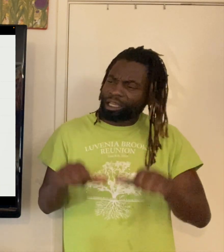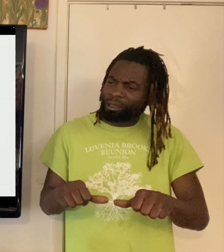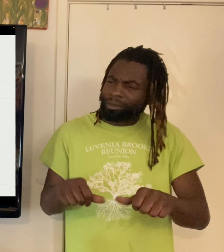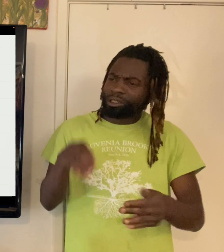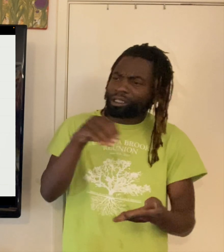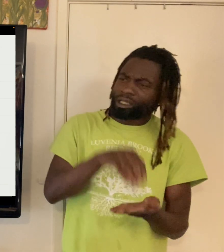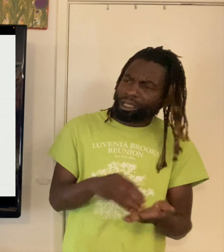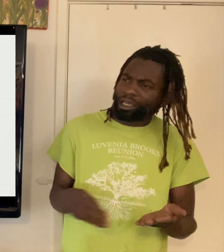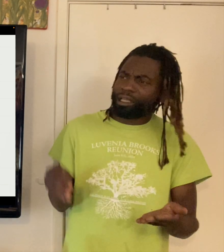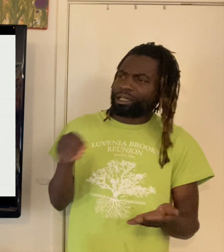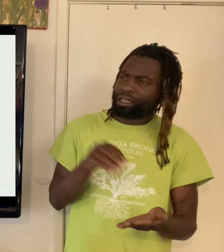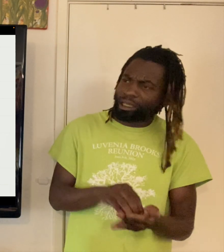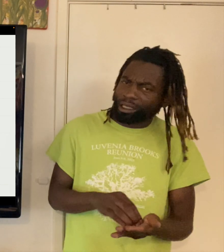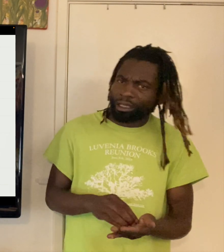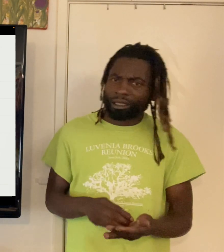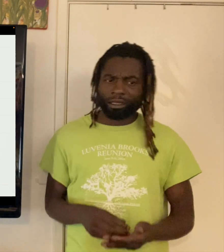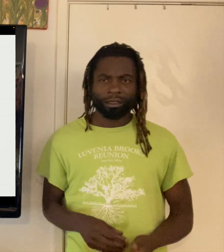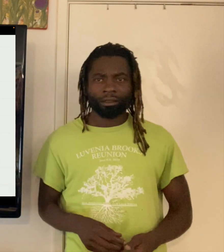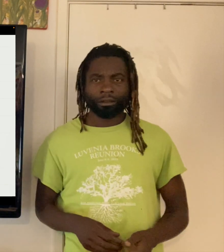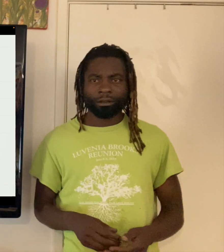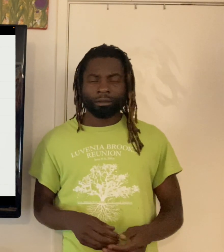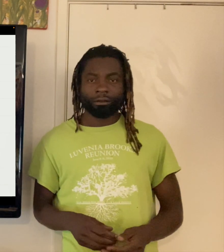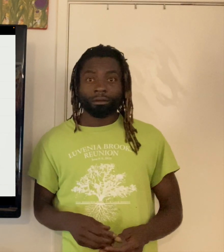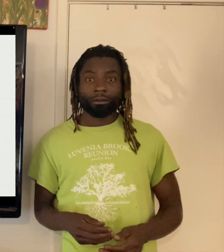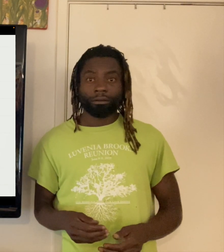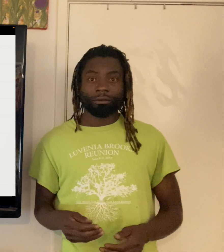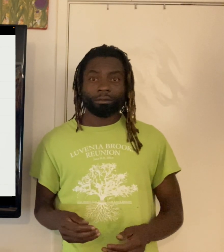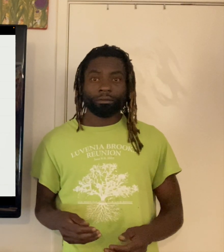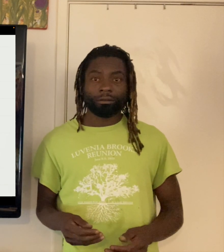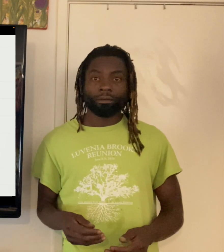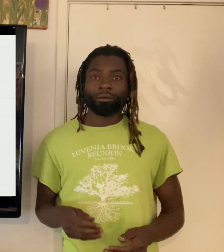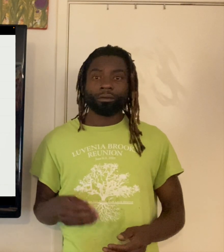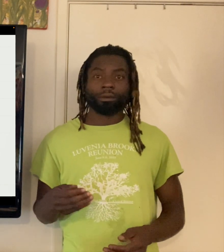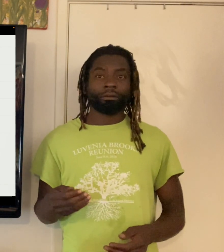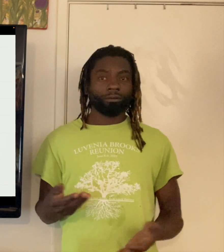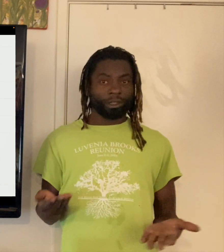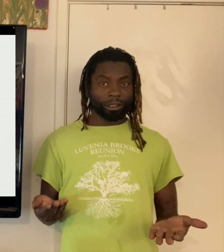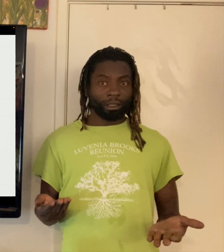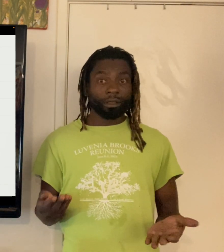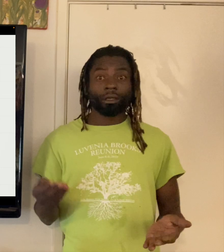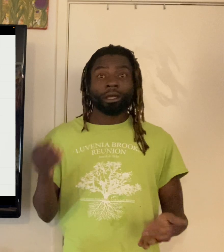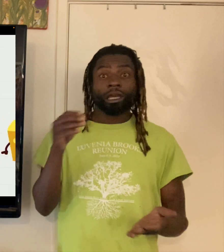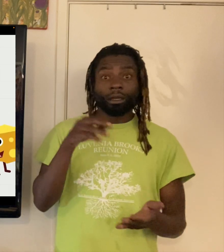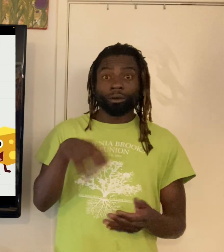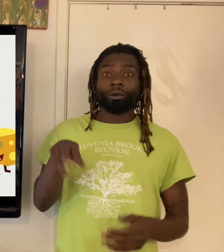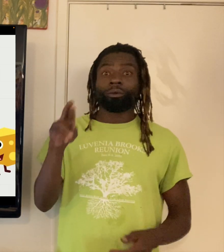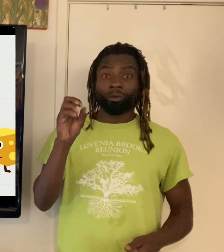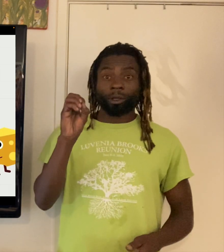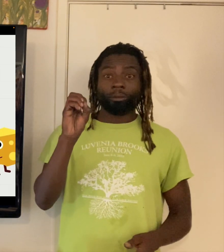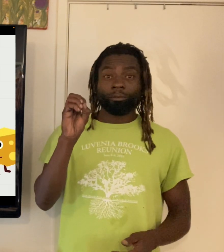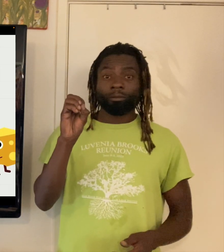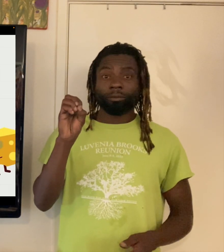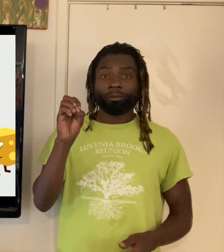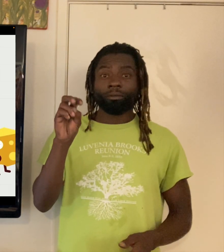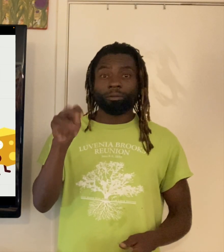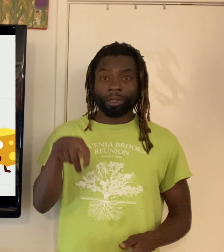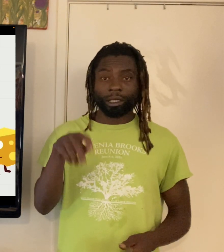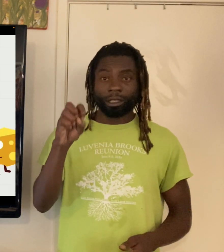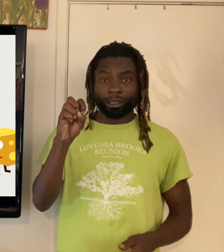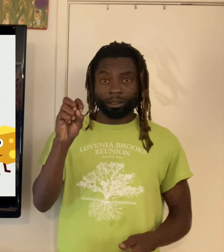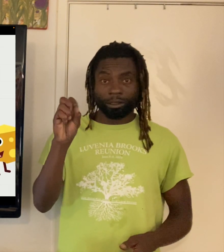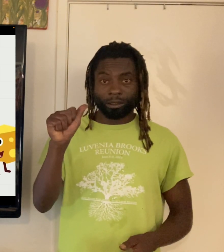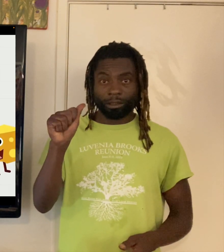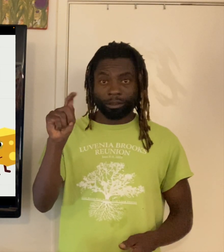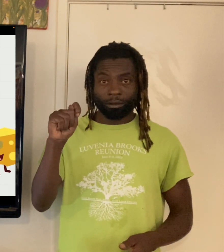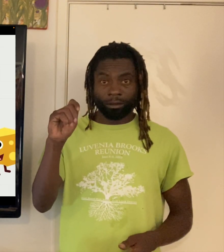and again. And when something happens again and again, we say that it repeats. Repeats.